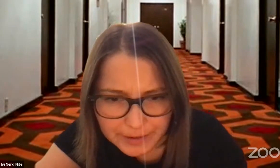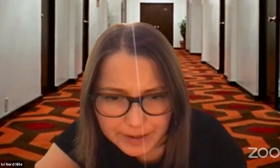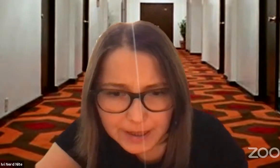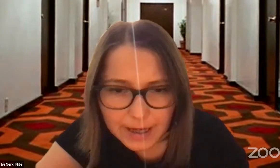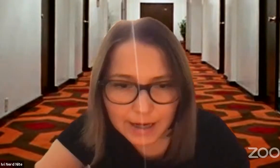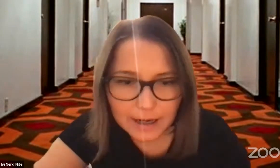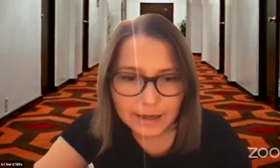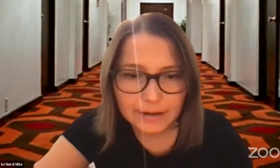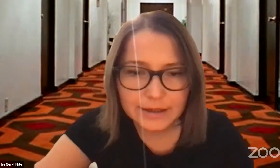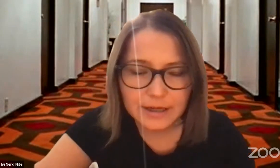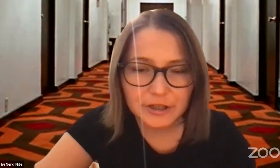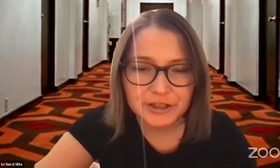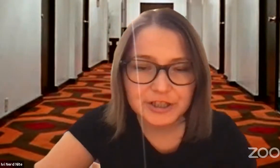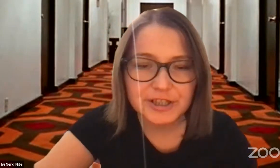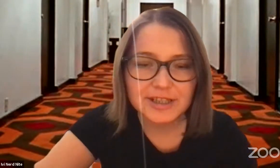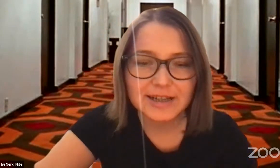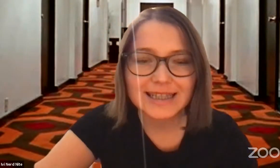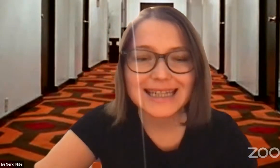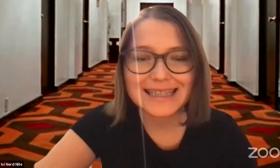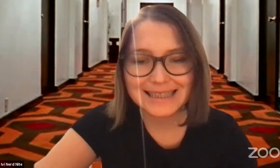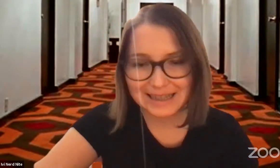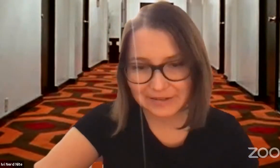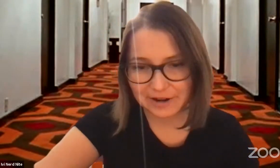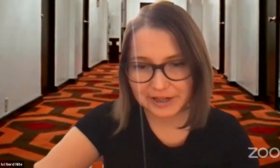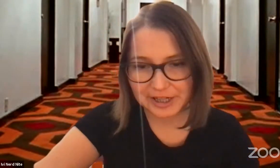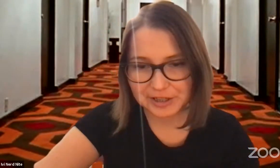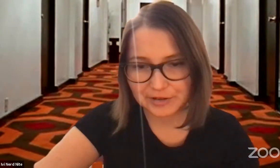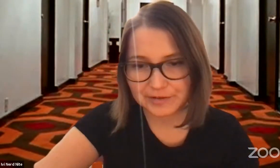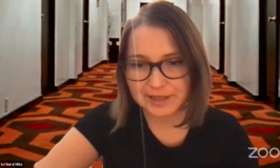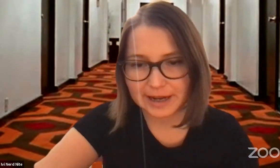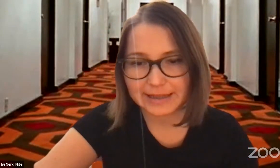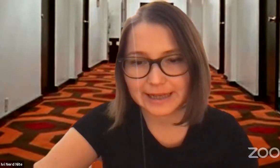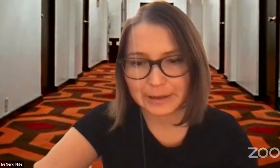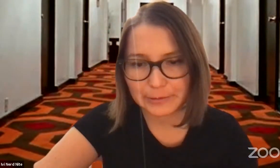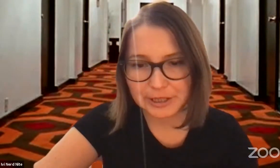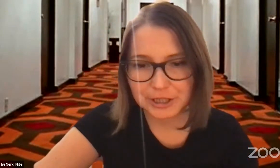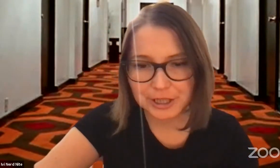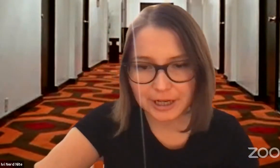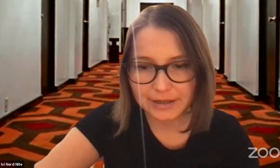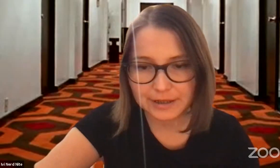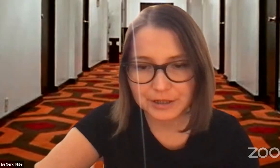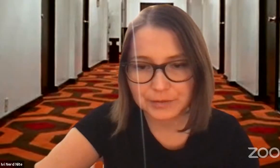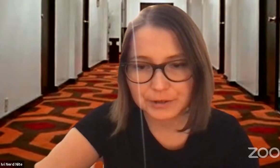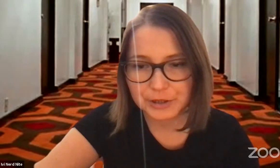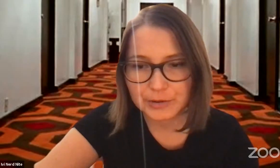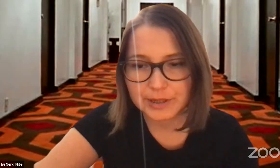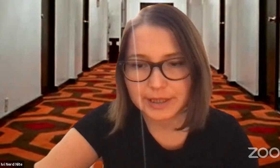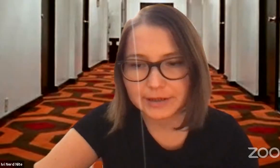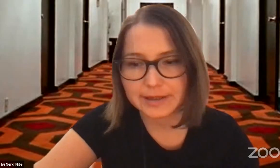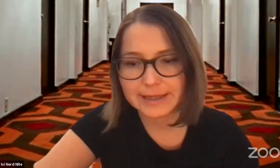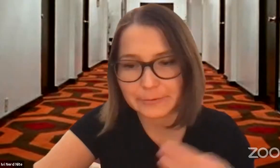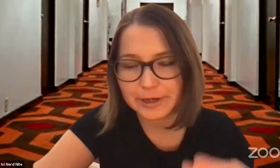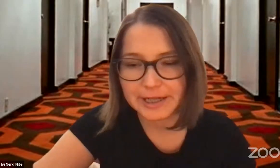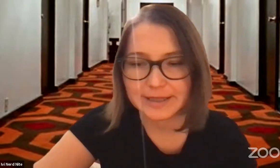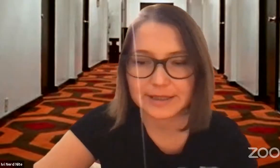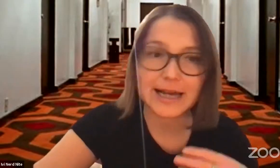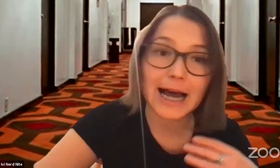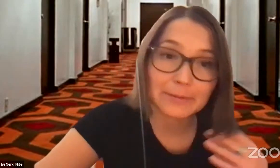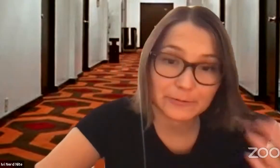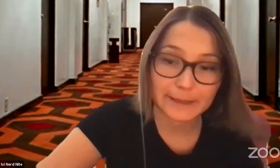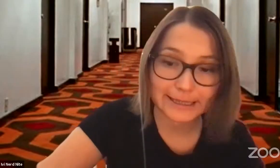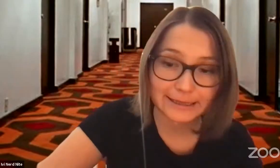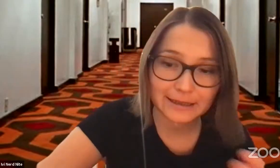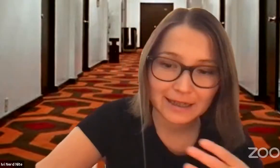Sorry about this. Are there stylistic variation of sign language that you would use in the same way as